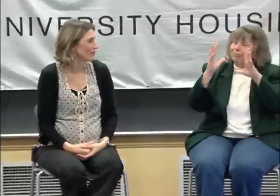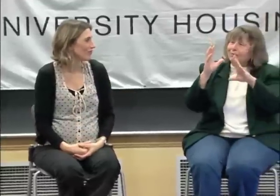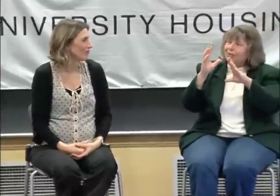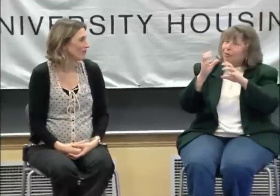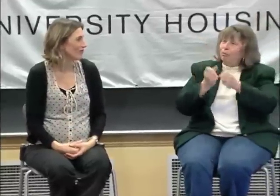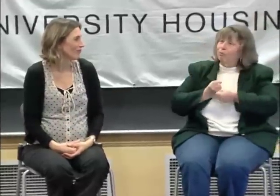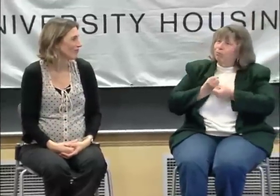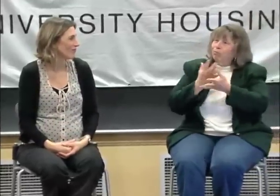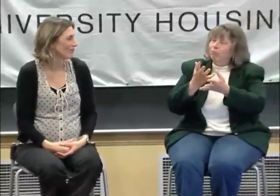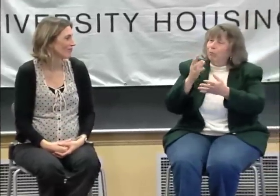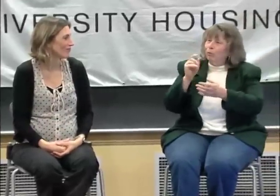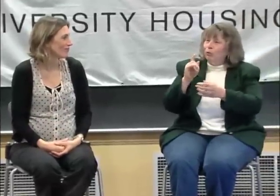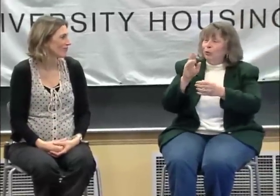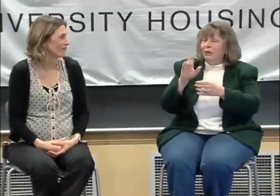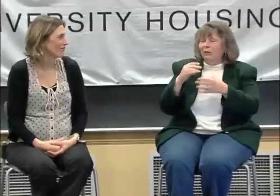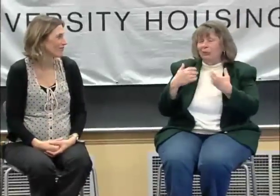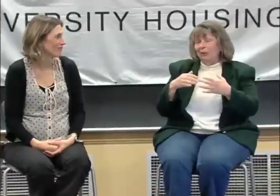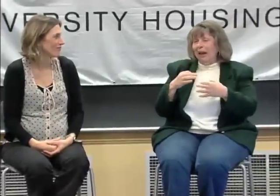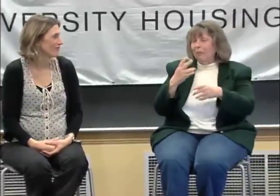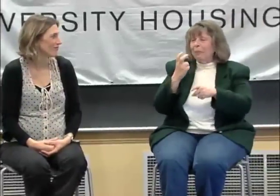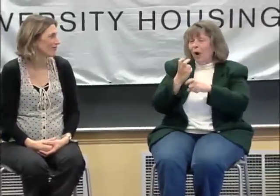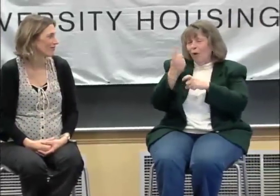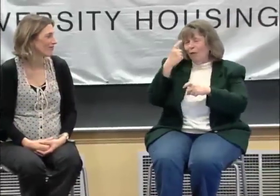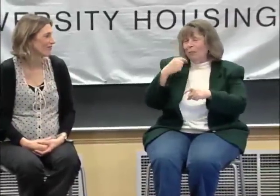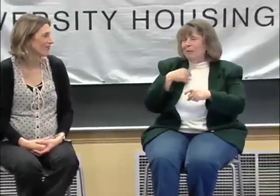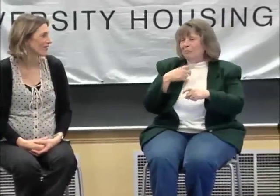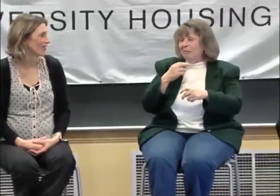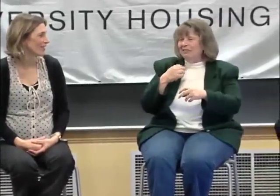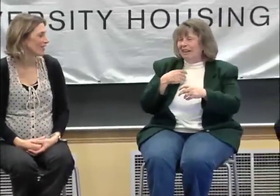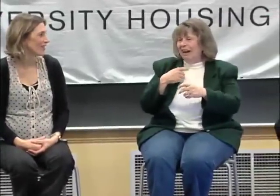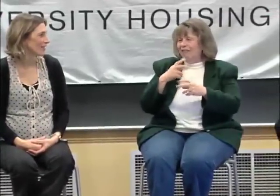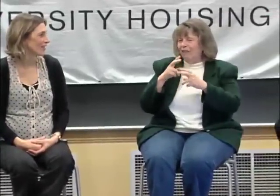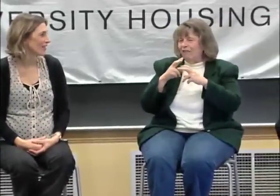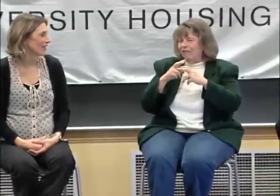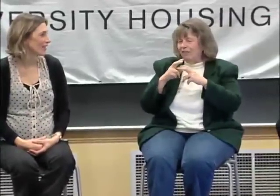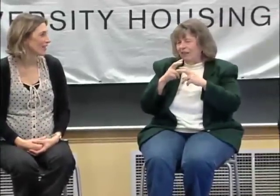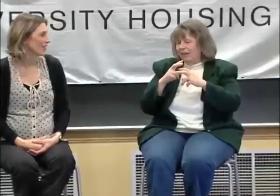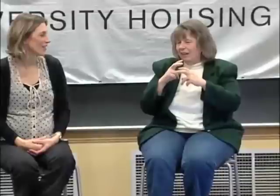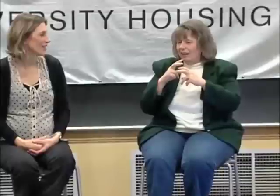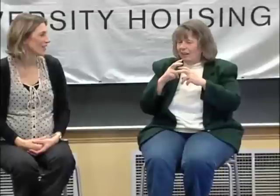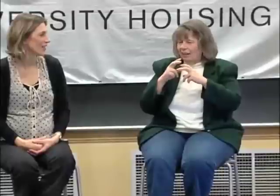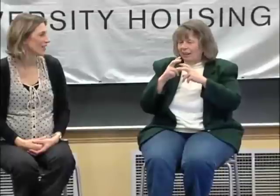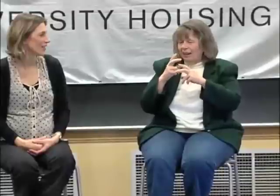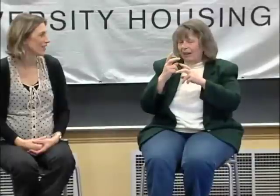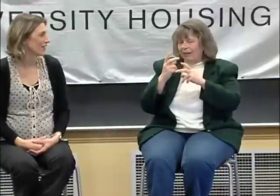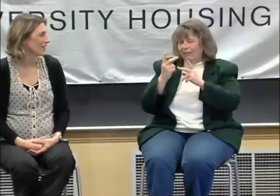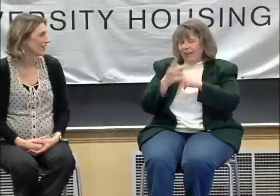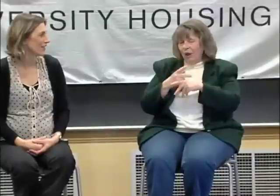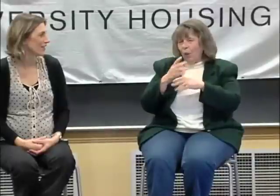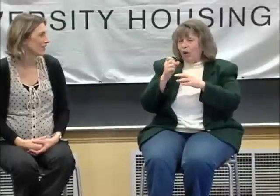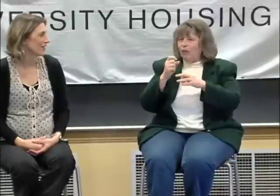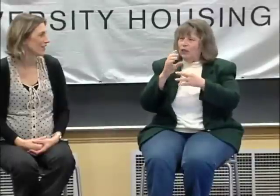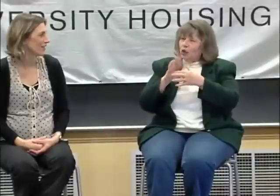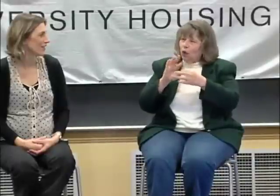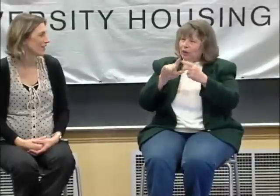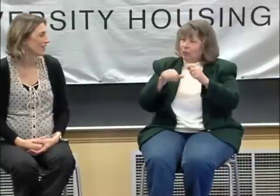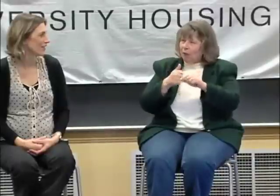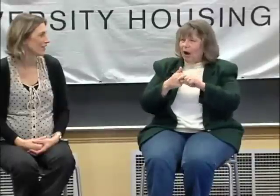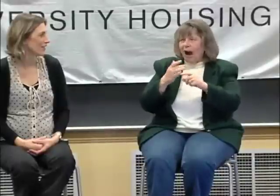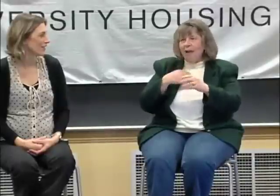If it's for the goal of visualization, that would really be difficult. Figuring out